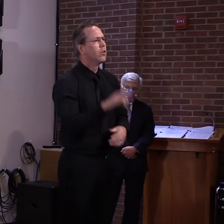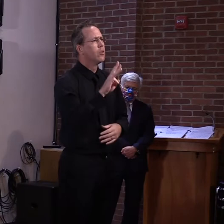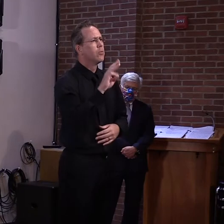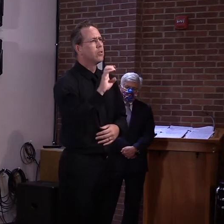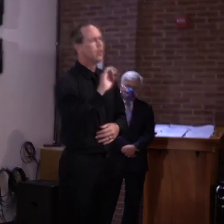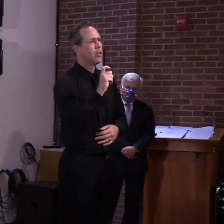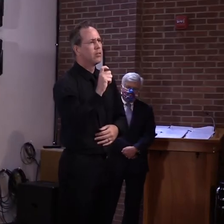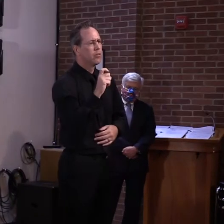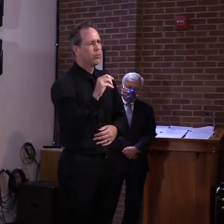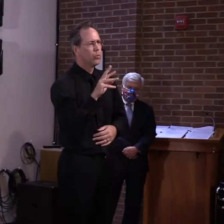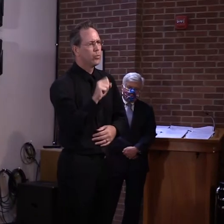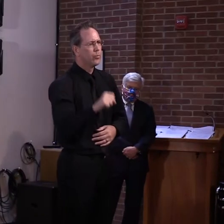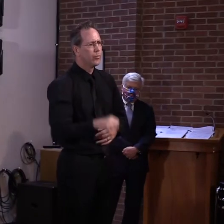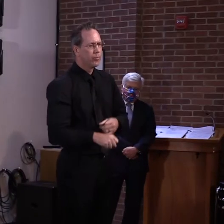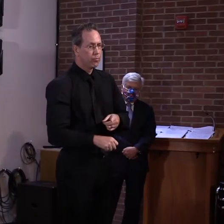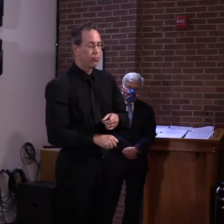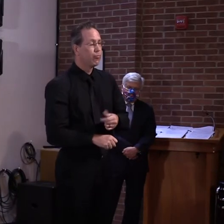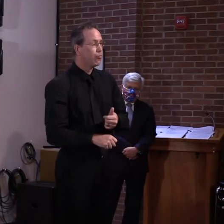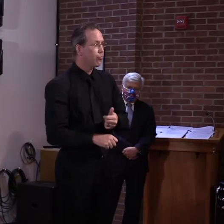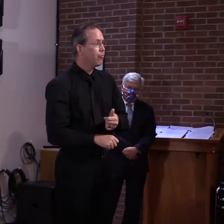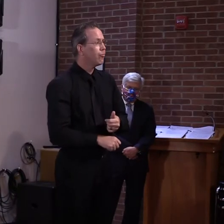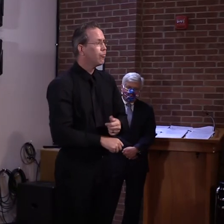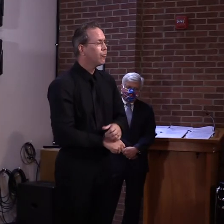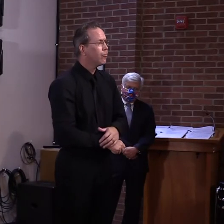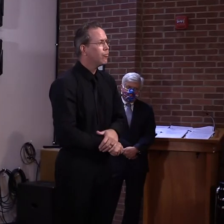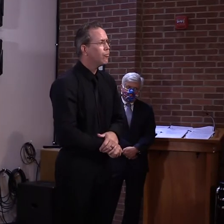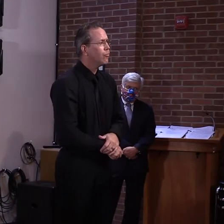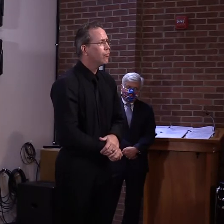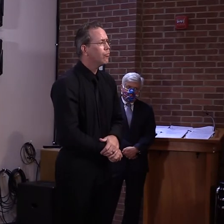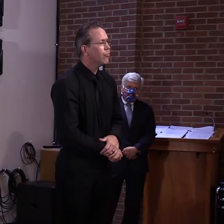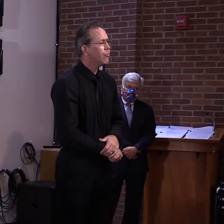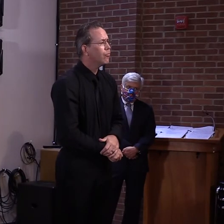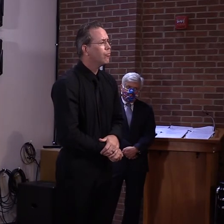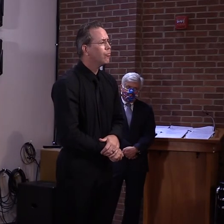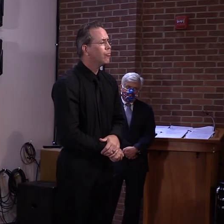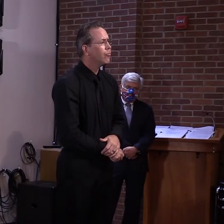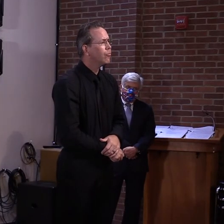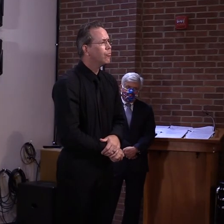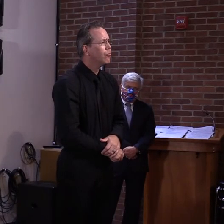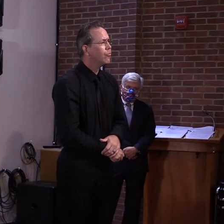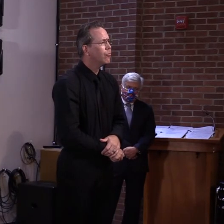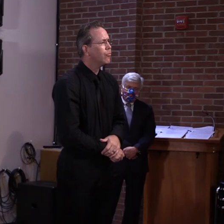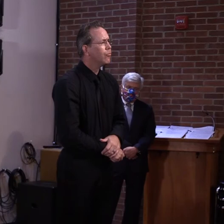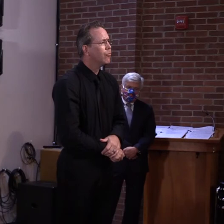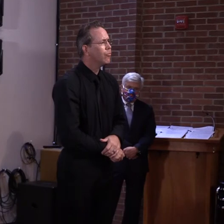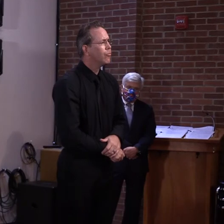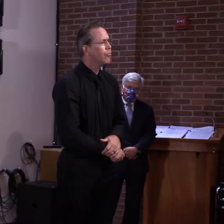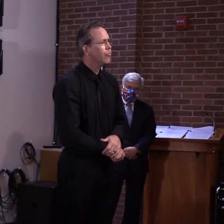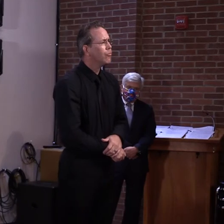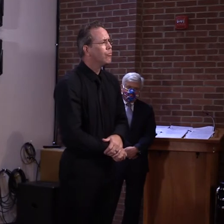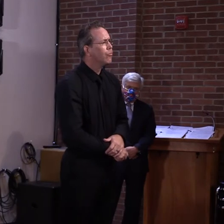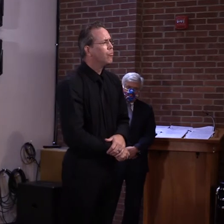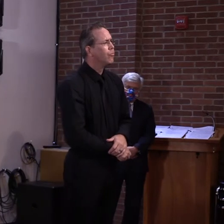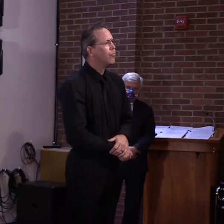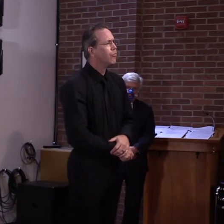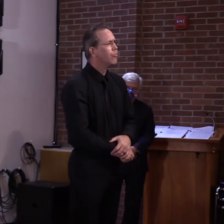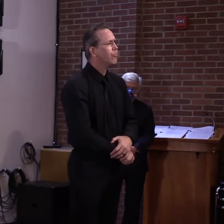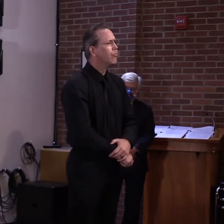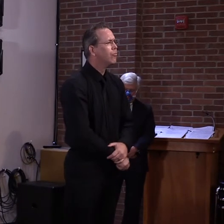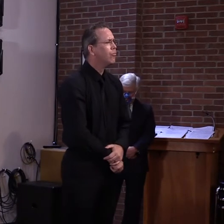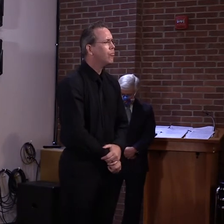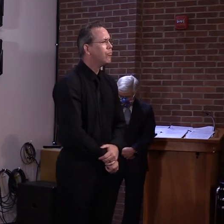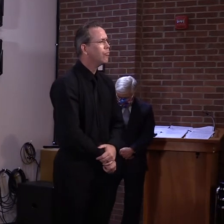Good afternoon. So a while back, there had been discussion about teacher shortages. So I was